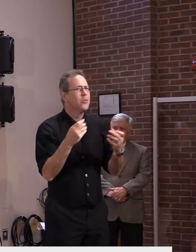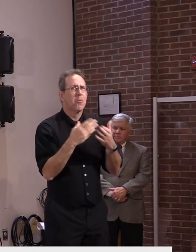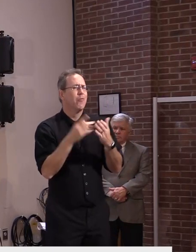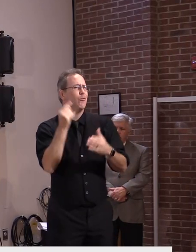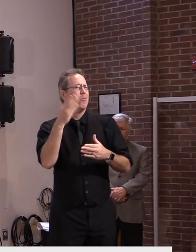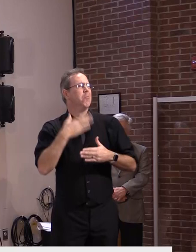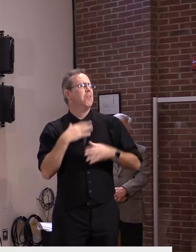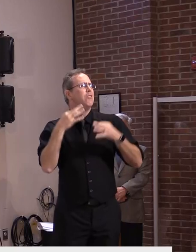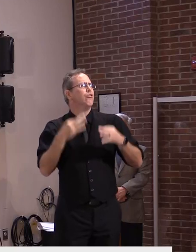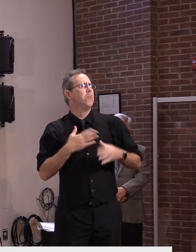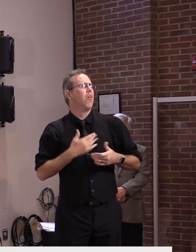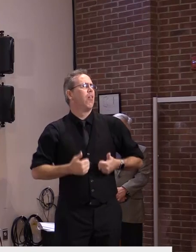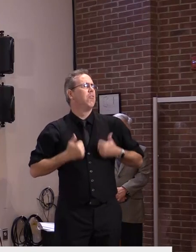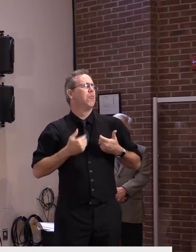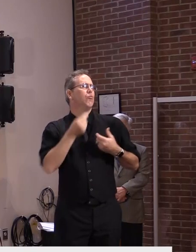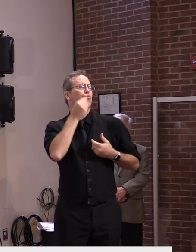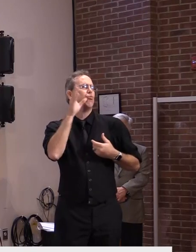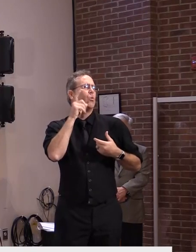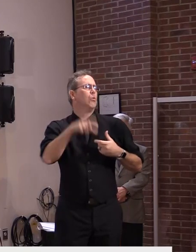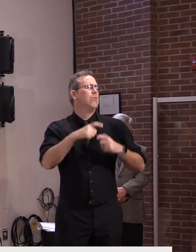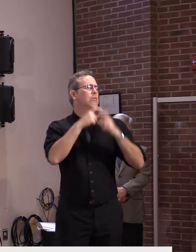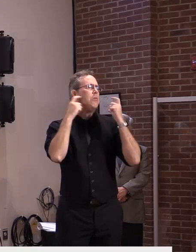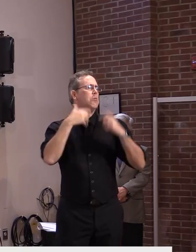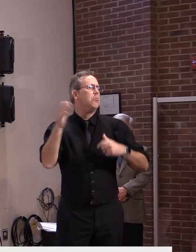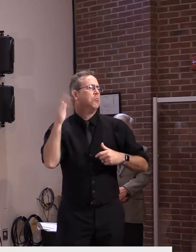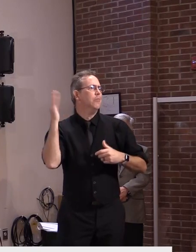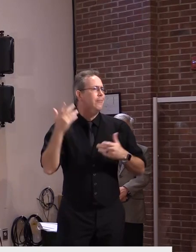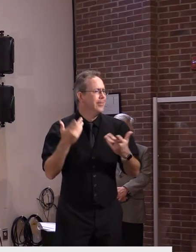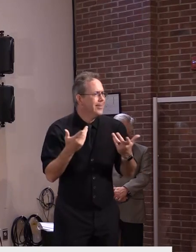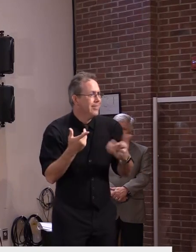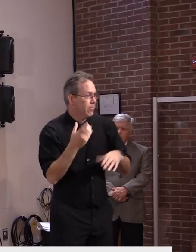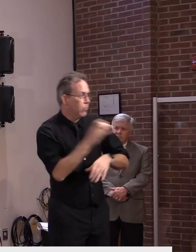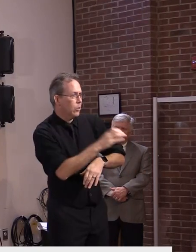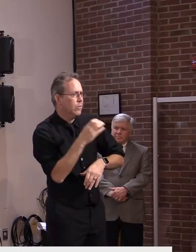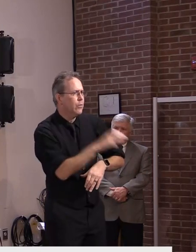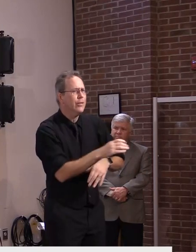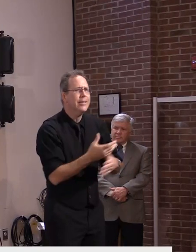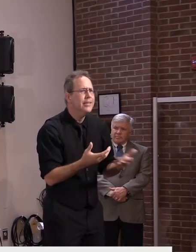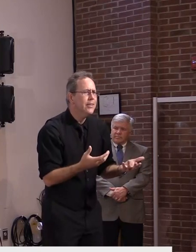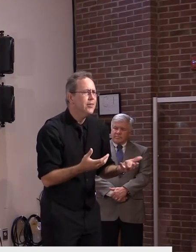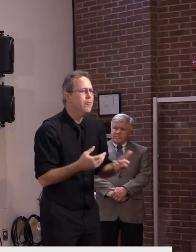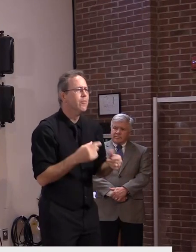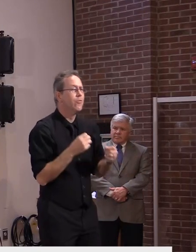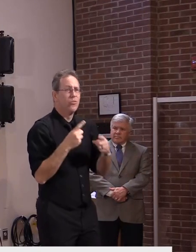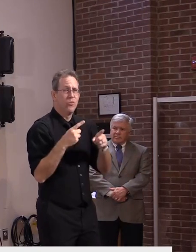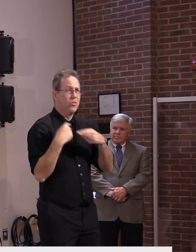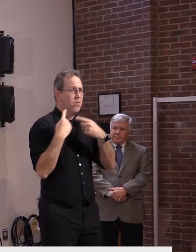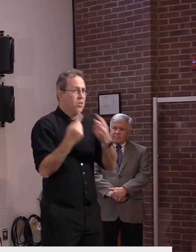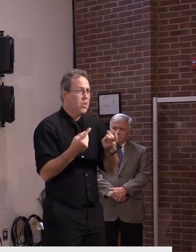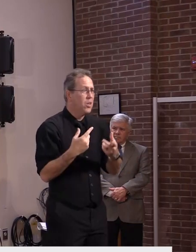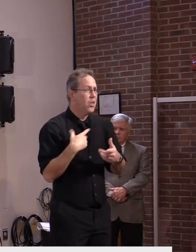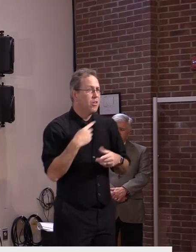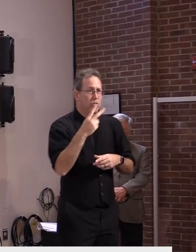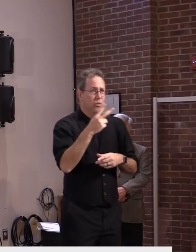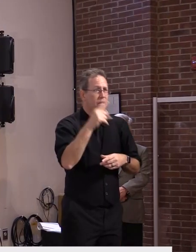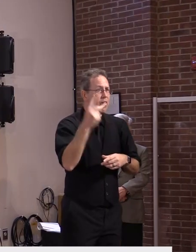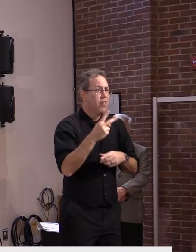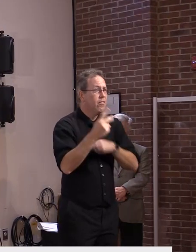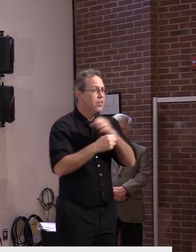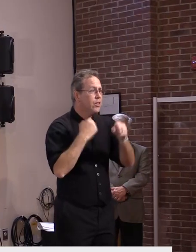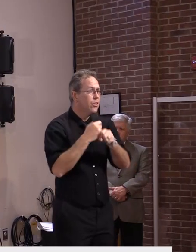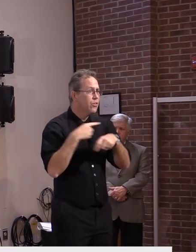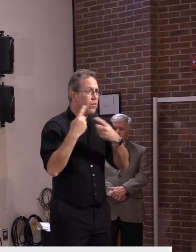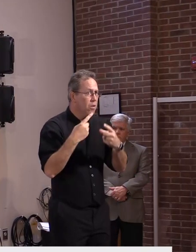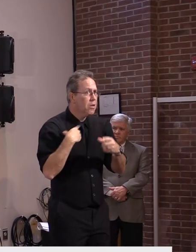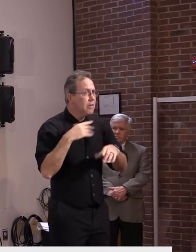from prior in the pandemic, we know masking is effective, so there's no question about that, even though people seem to